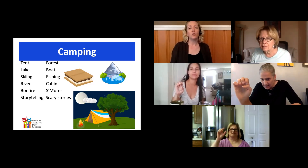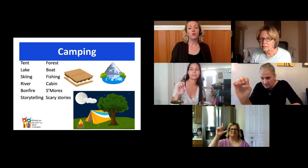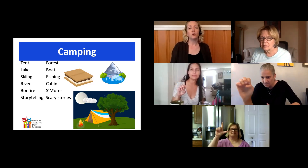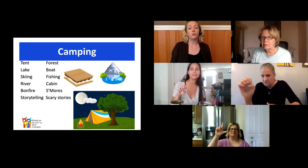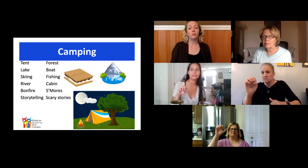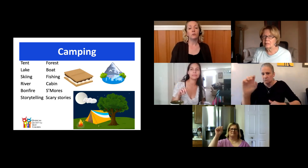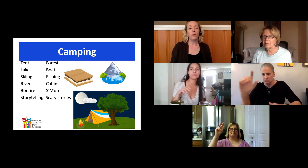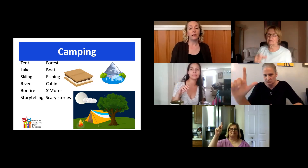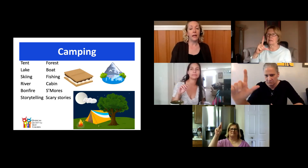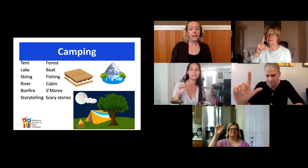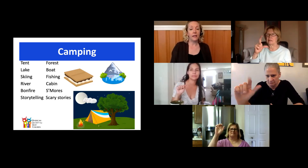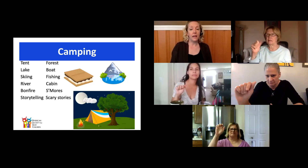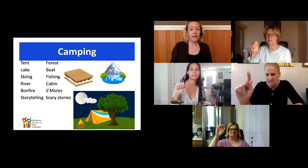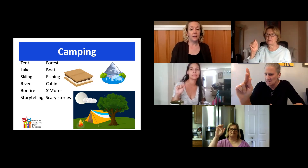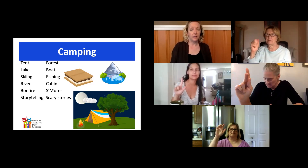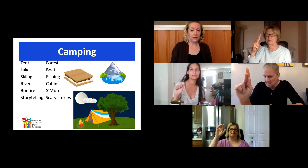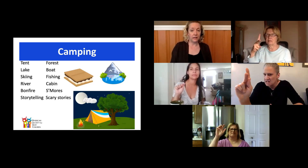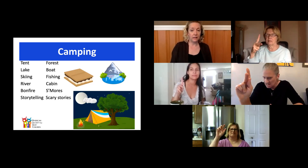L-A-K-E, L-A-K-E,